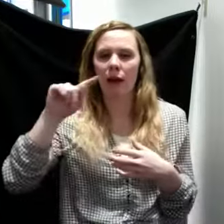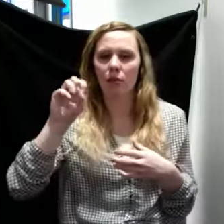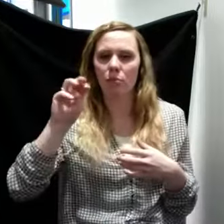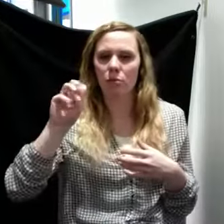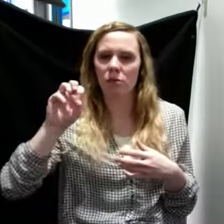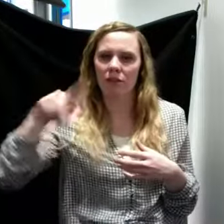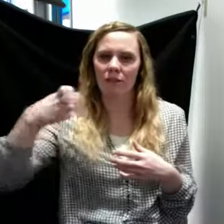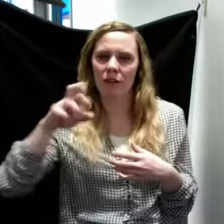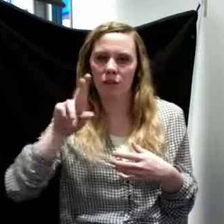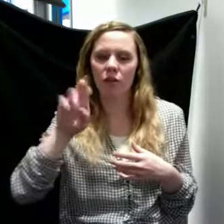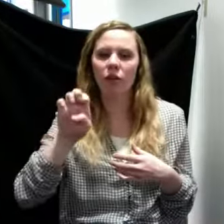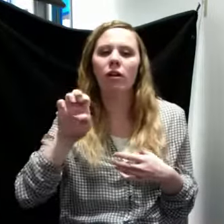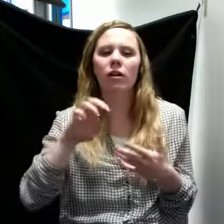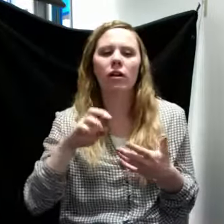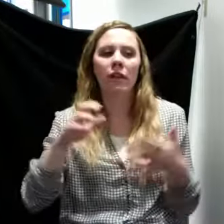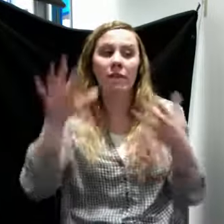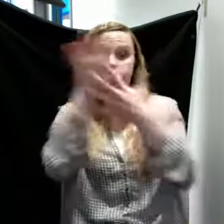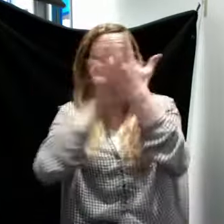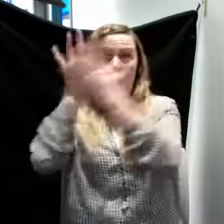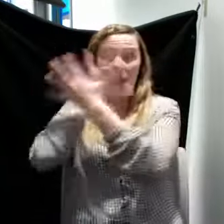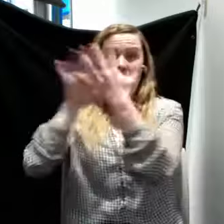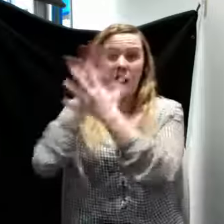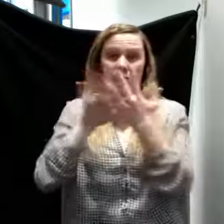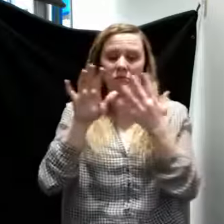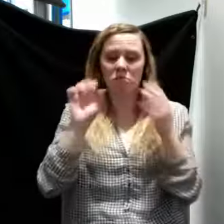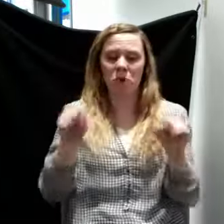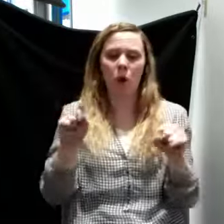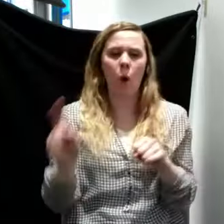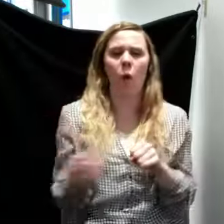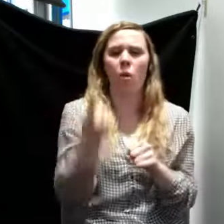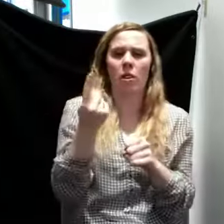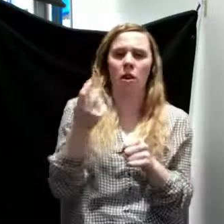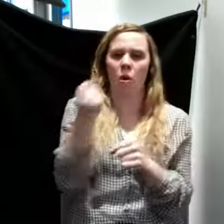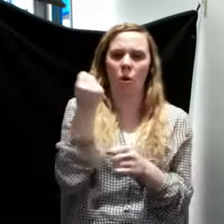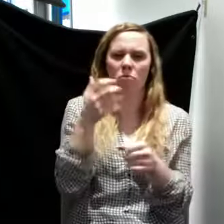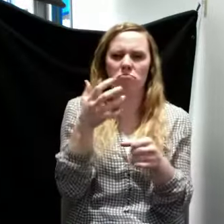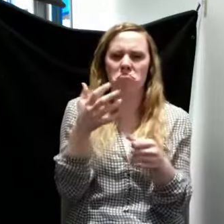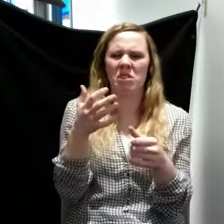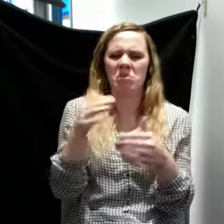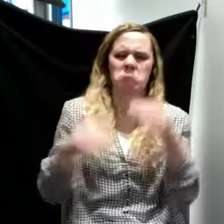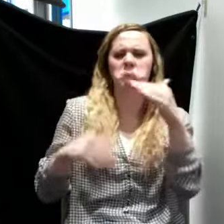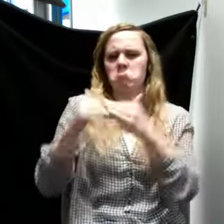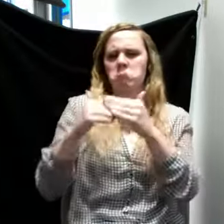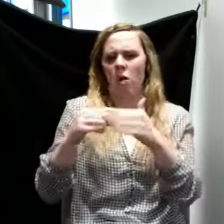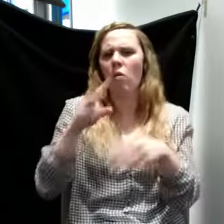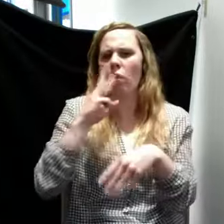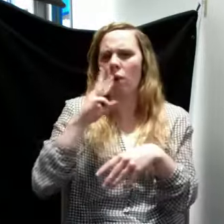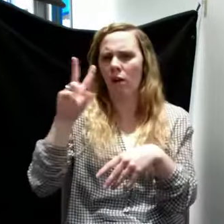atmosphere will only hold a certain amount of water vapor. When it reaches